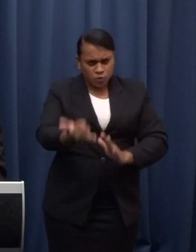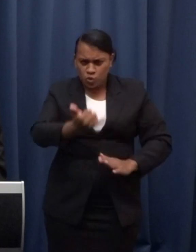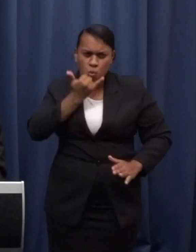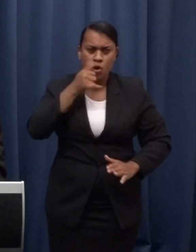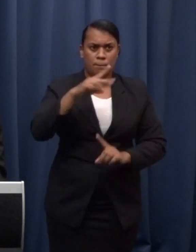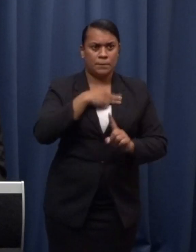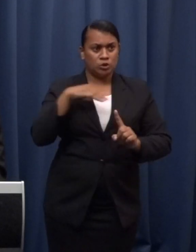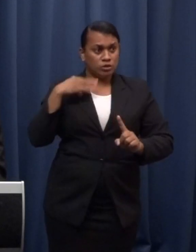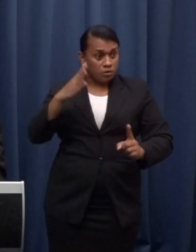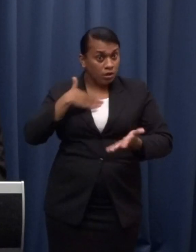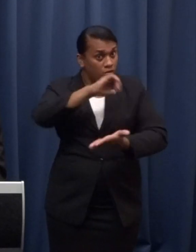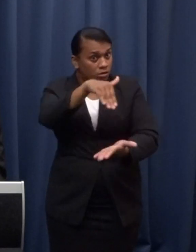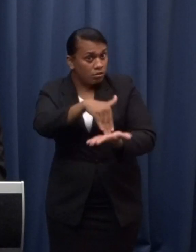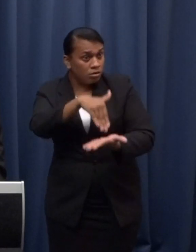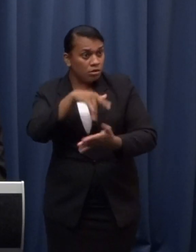Division, call